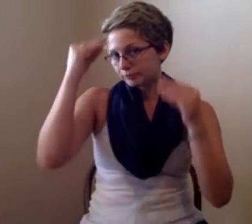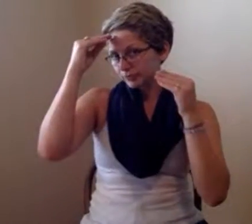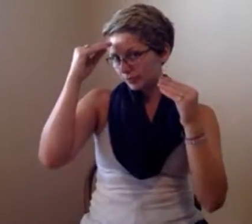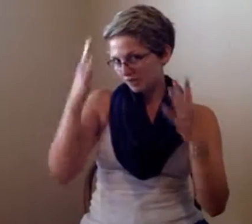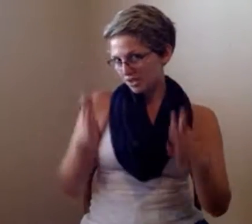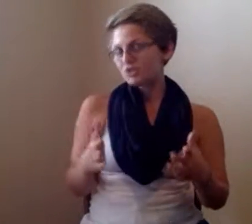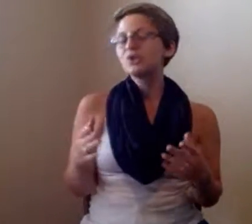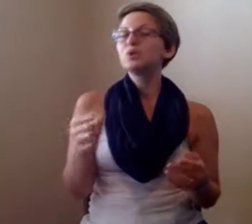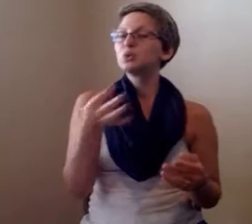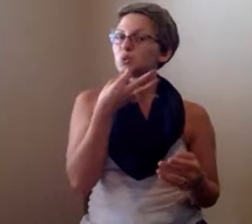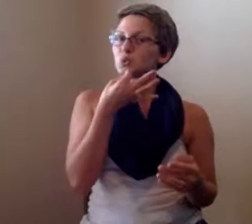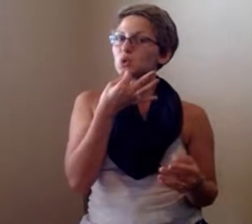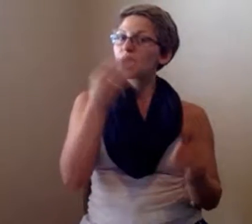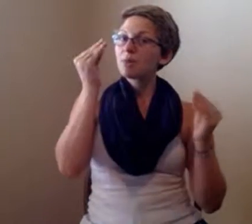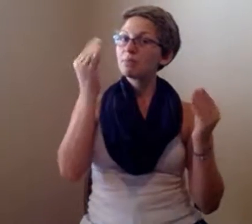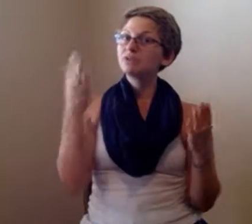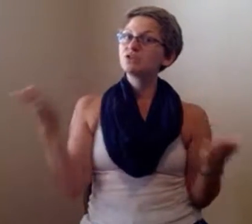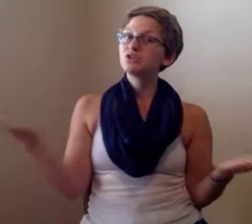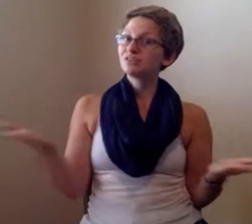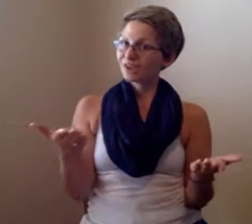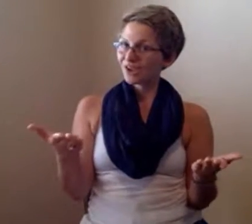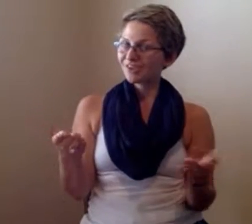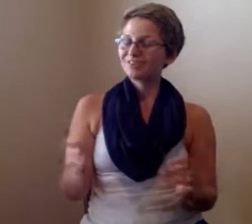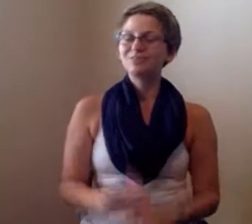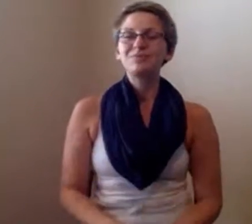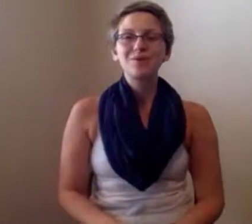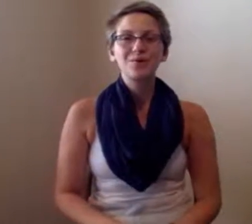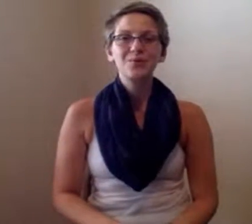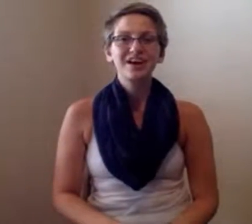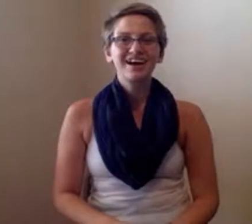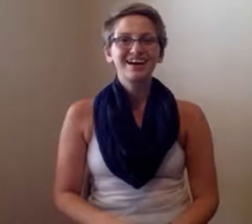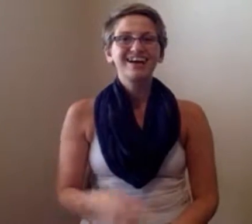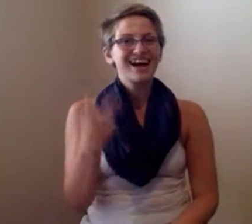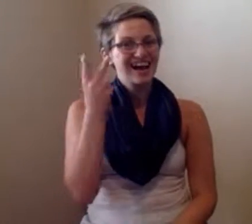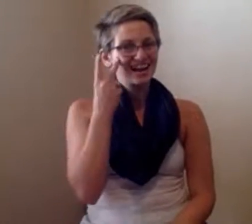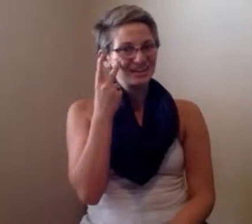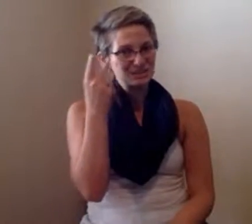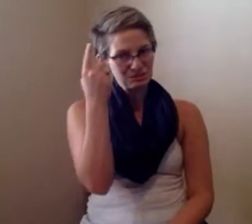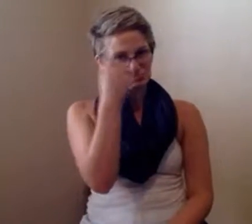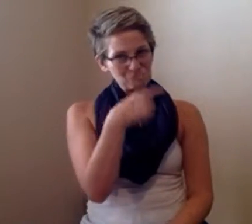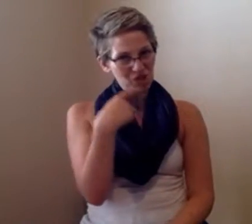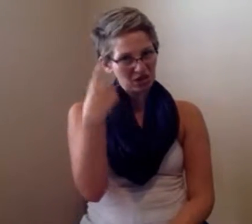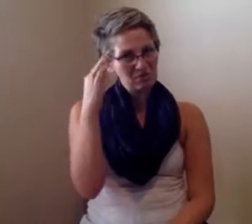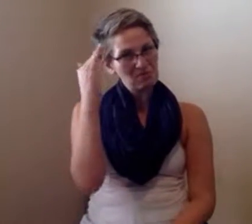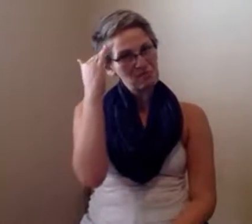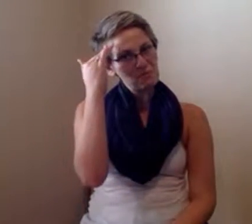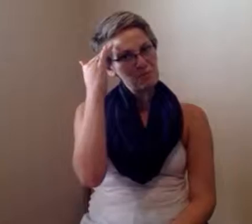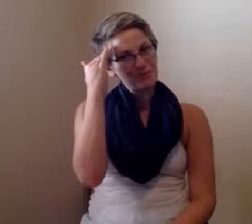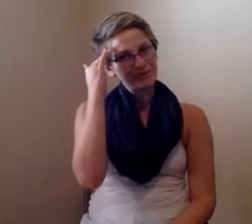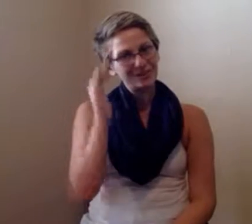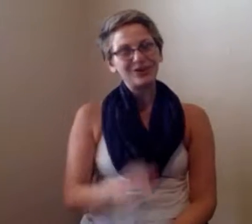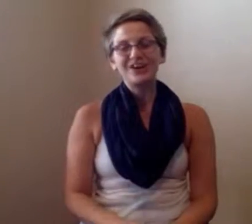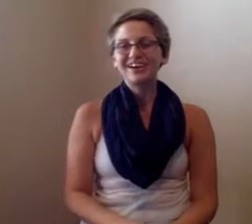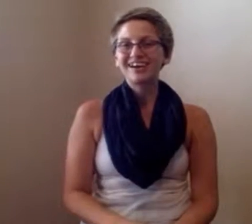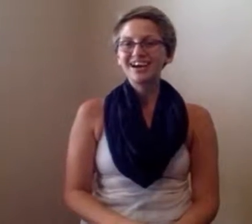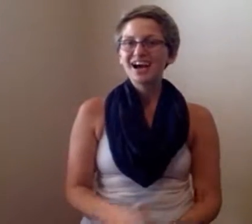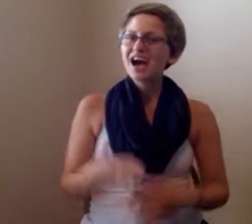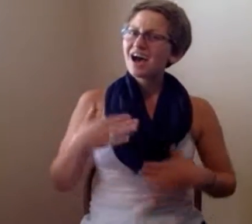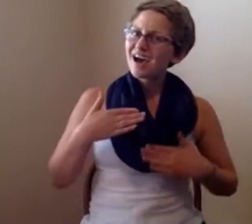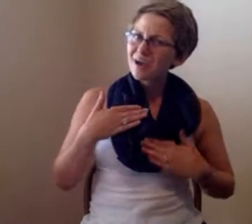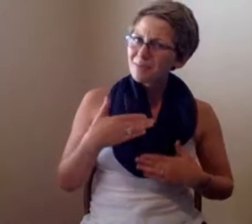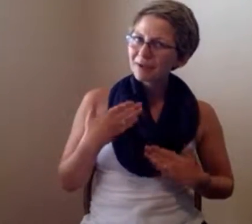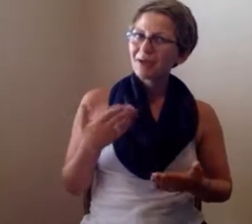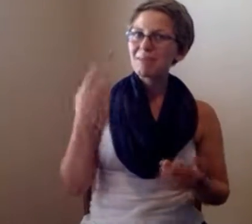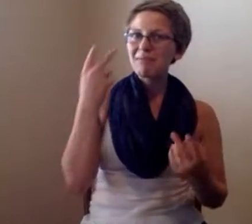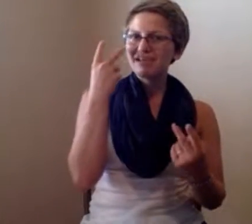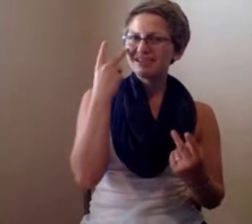this building as well in a couple weeks. And I see some familiar faces. And I like to see the red also. I'm kind of running